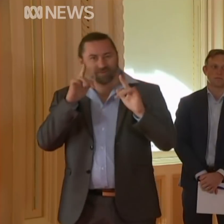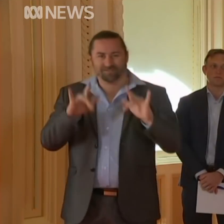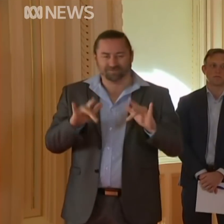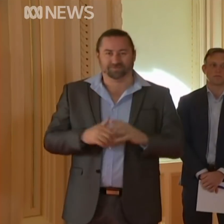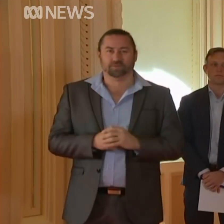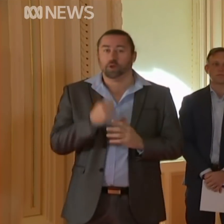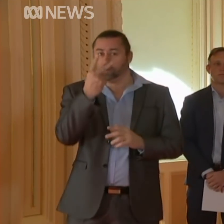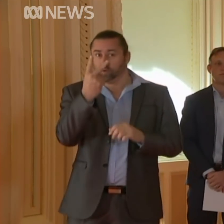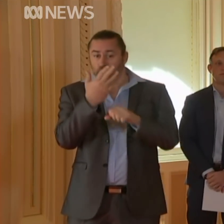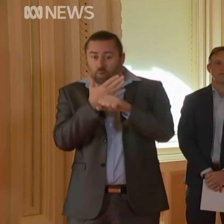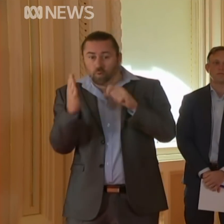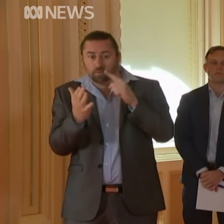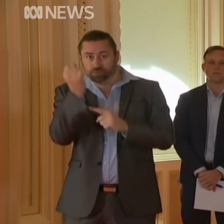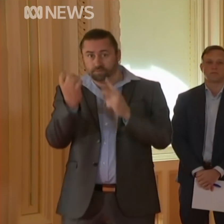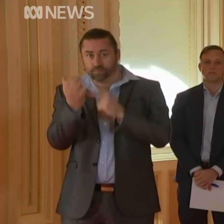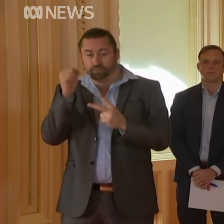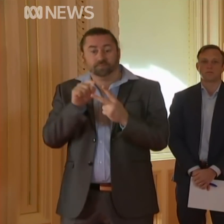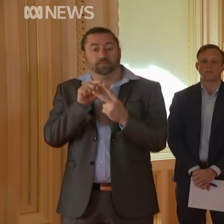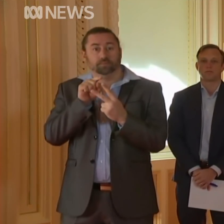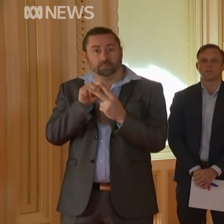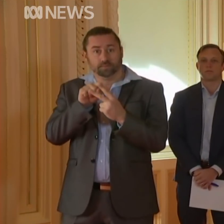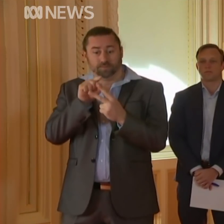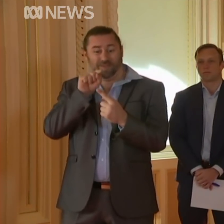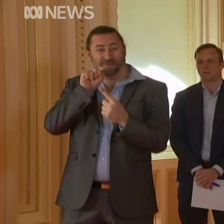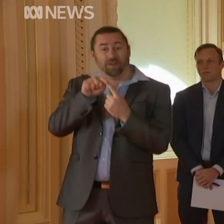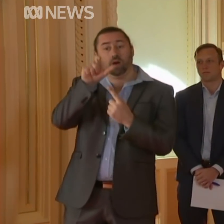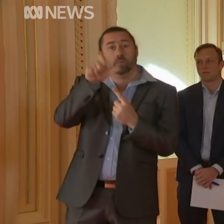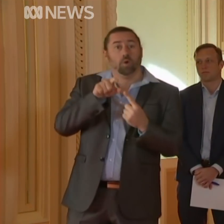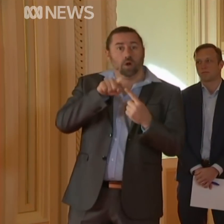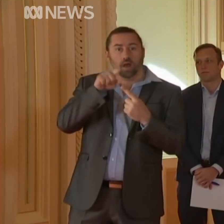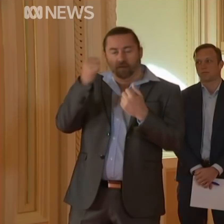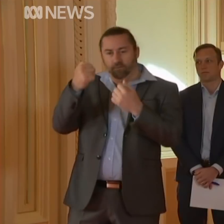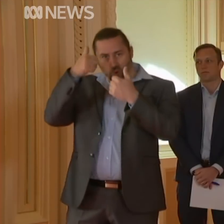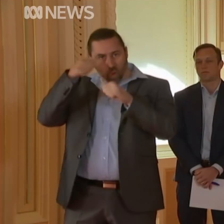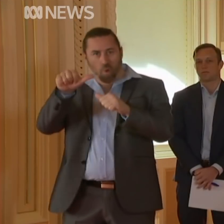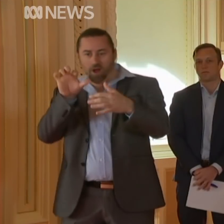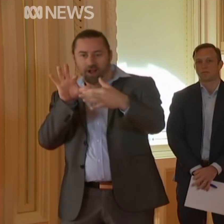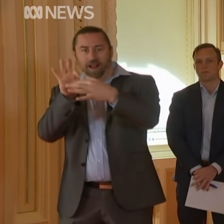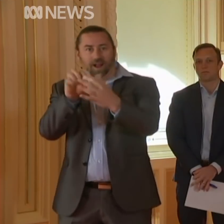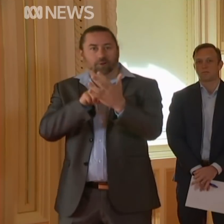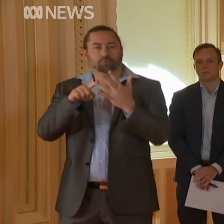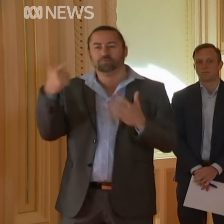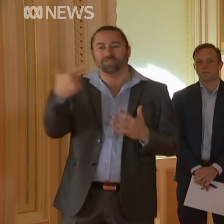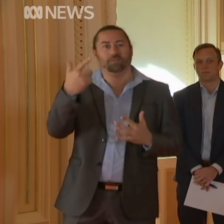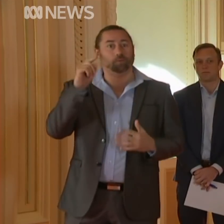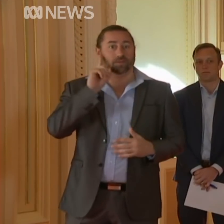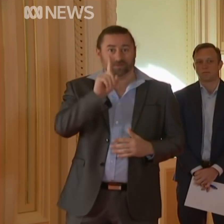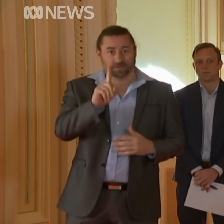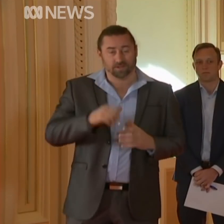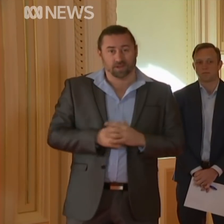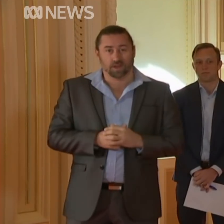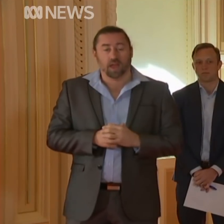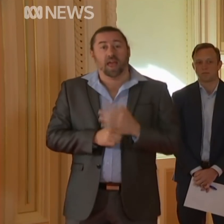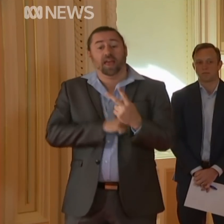cases. One person is linked to one of the other cases, and case